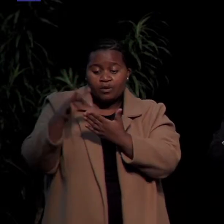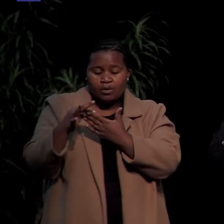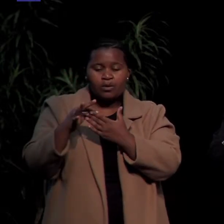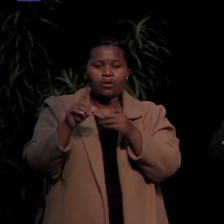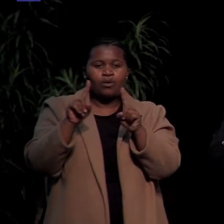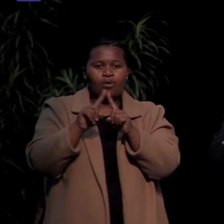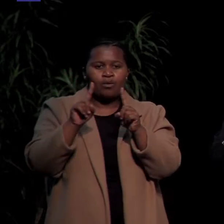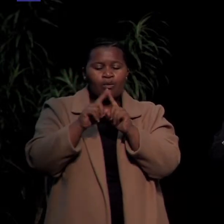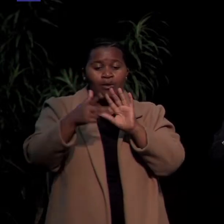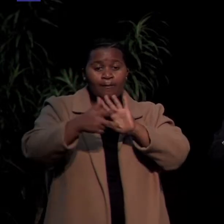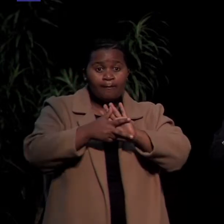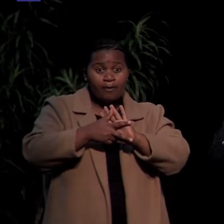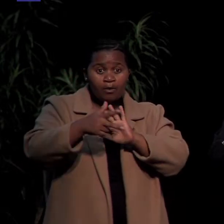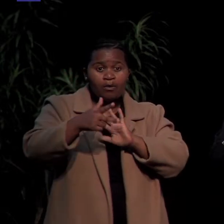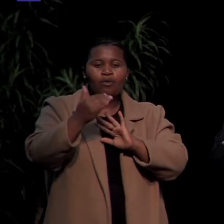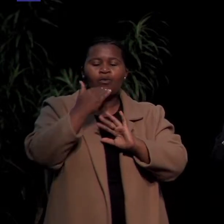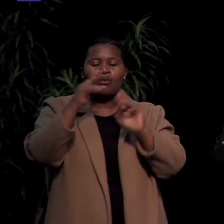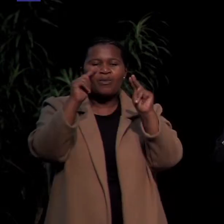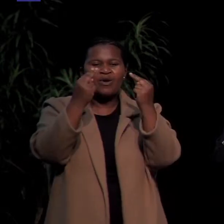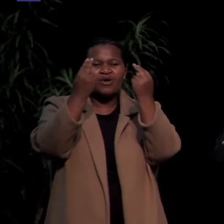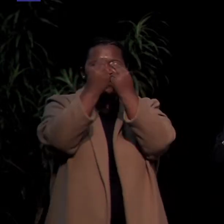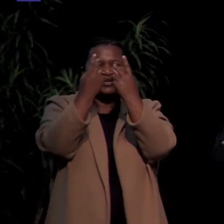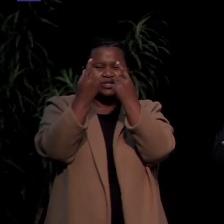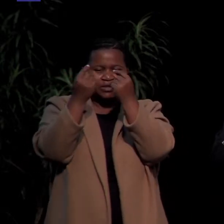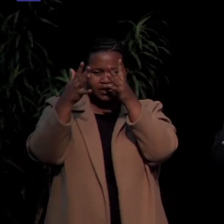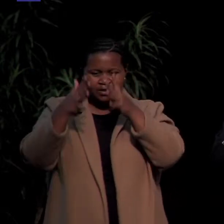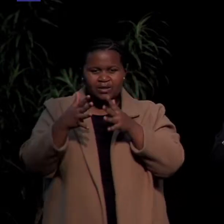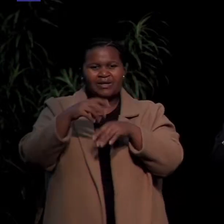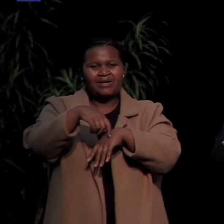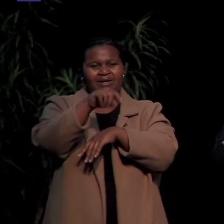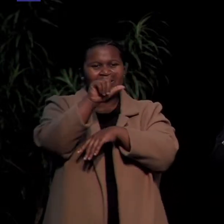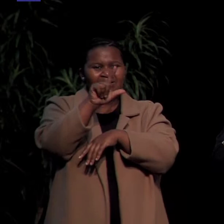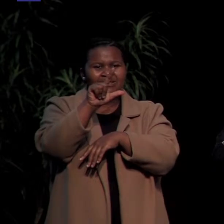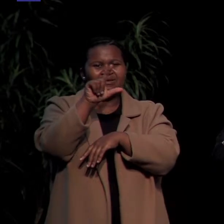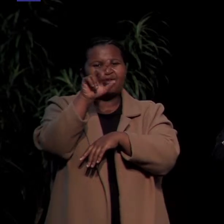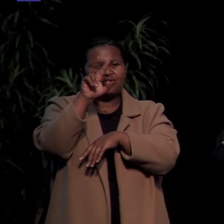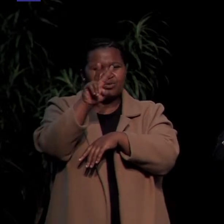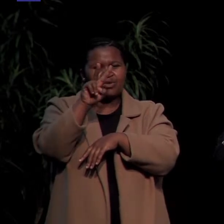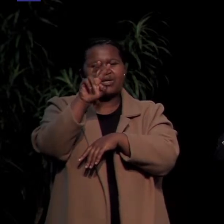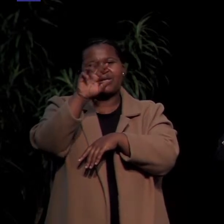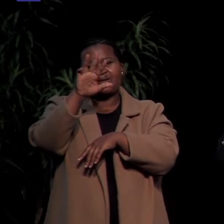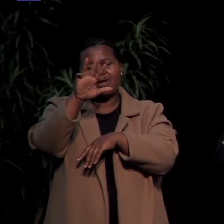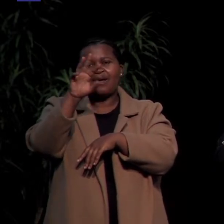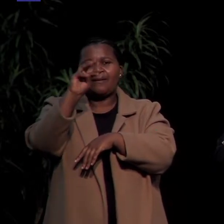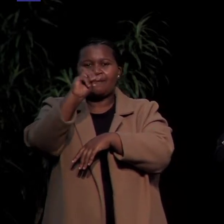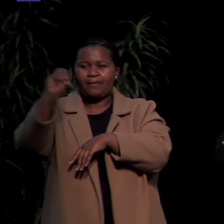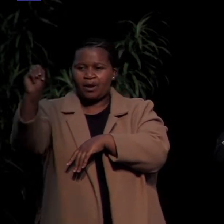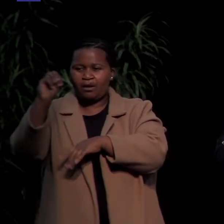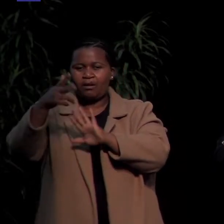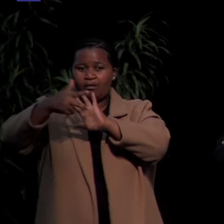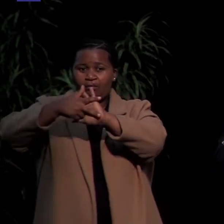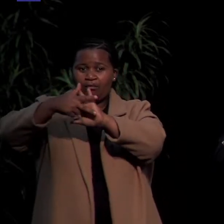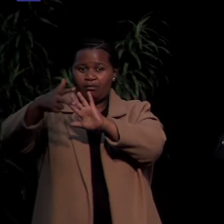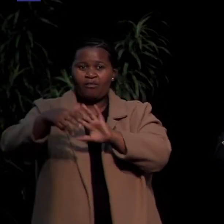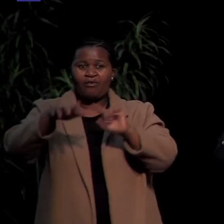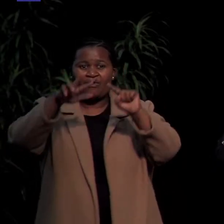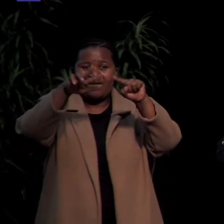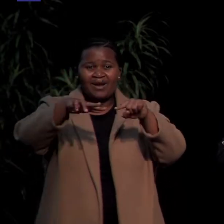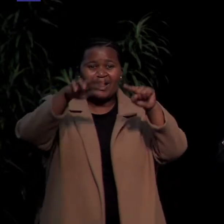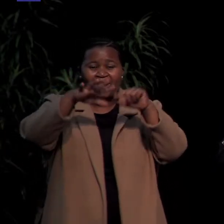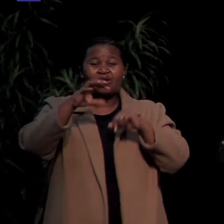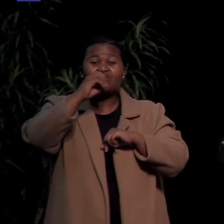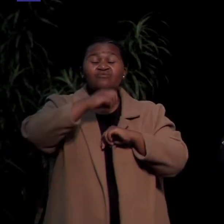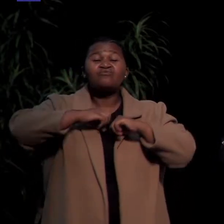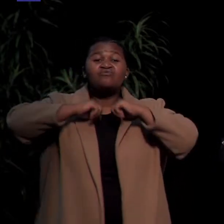was partially approved by National Treasury with rollover of 720.9 million rands being approved on the 19th of